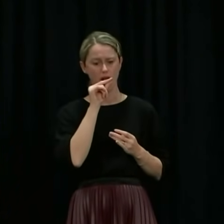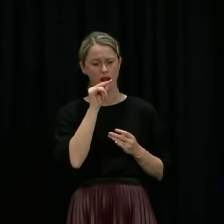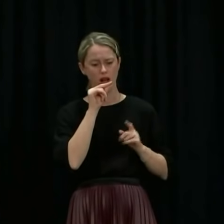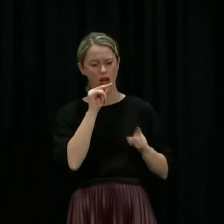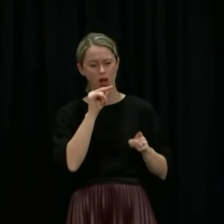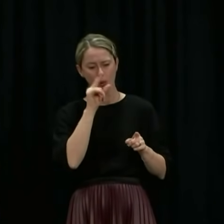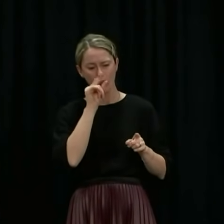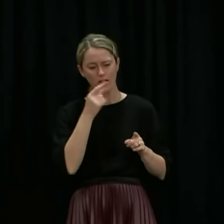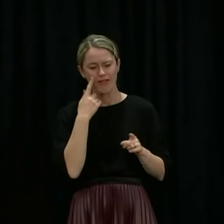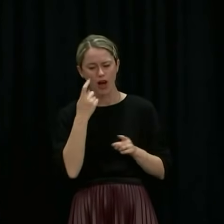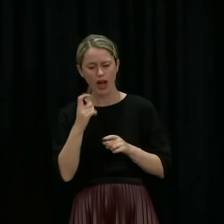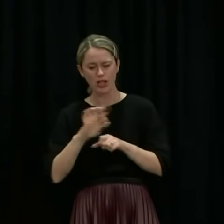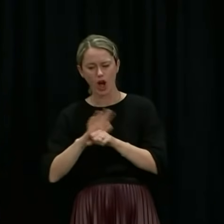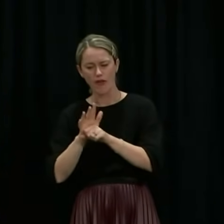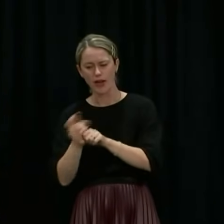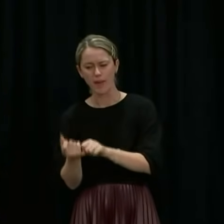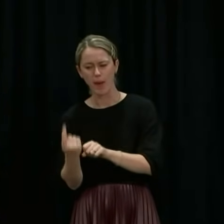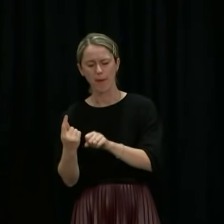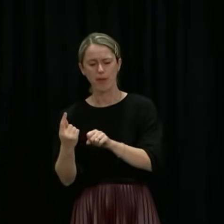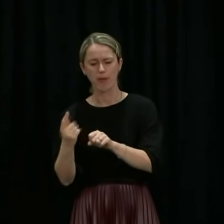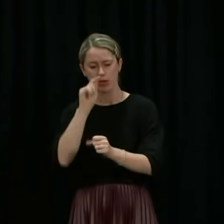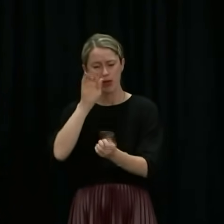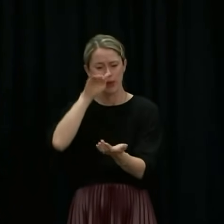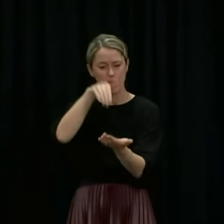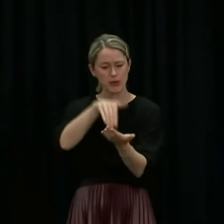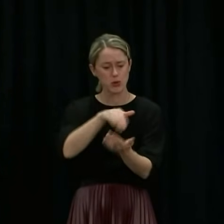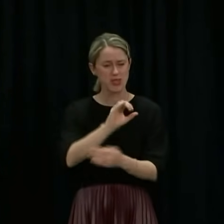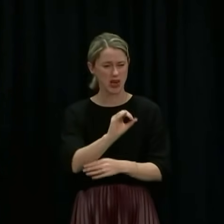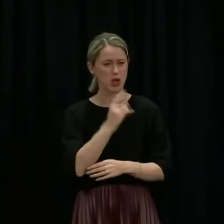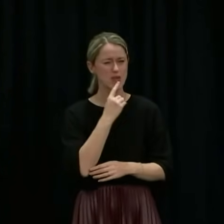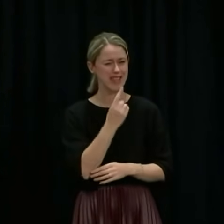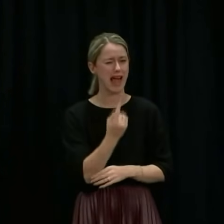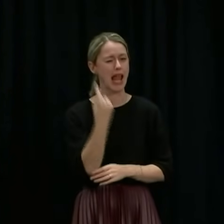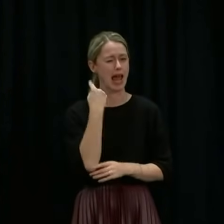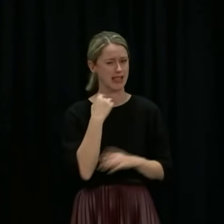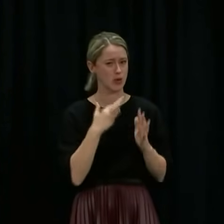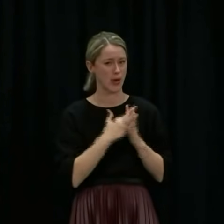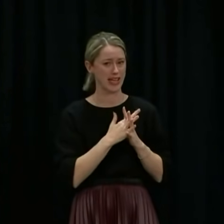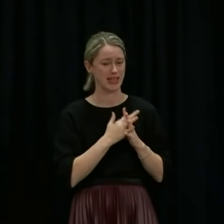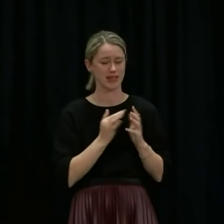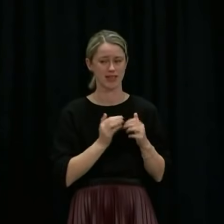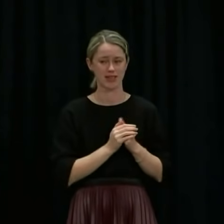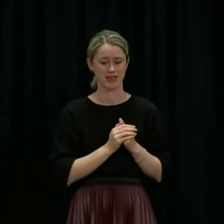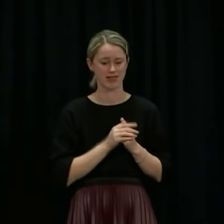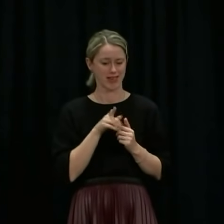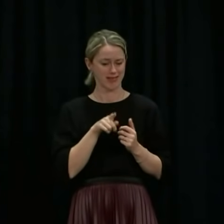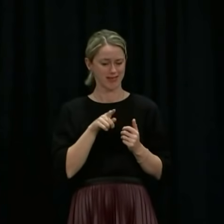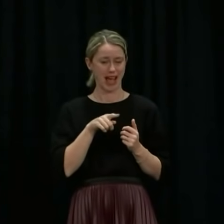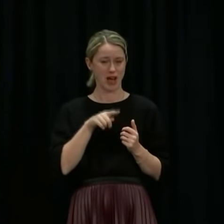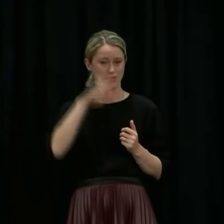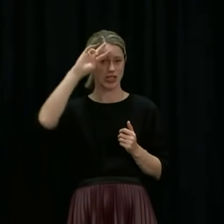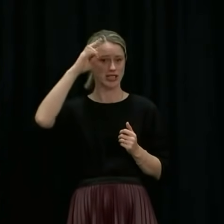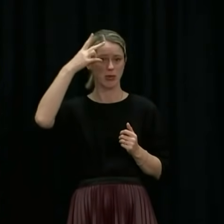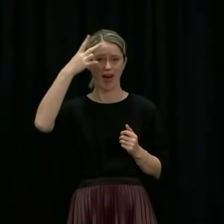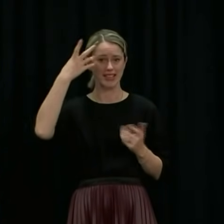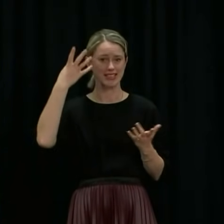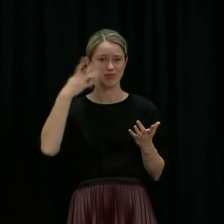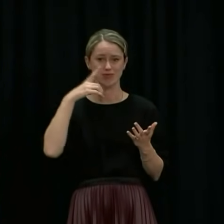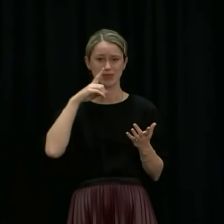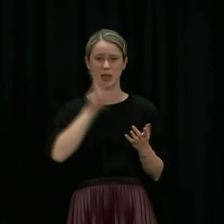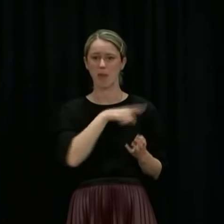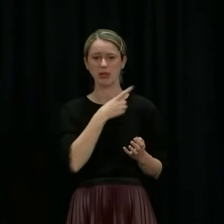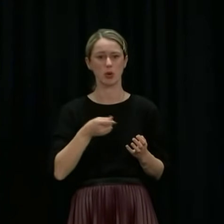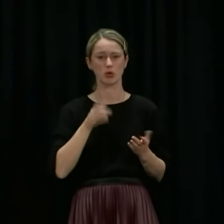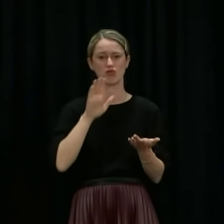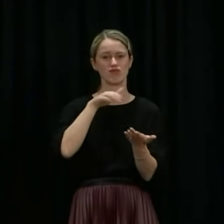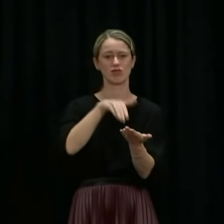those last embers and snap them out and even possibly return to zero, even though that was quite a dim hope. When has that shift happened? That no longer